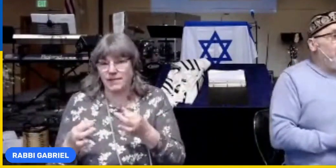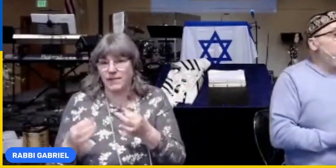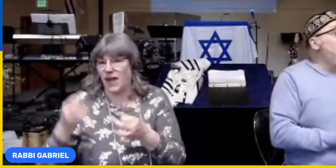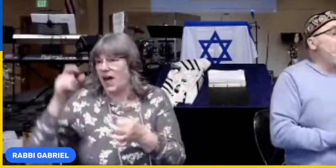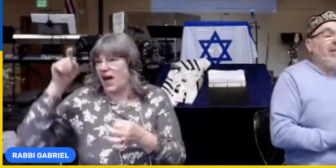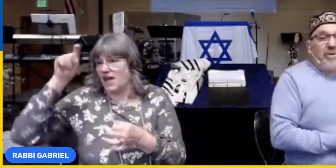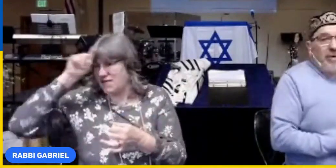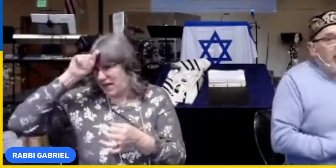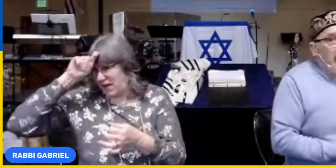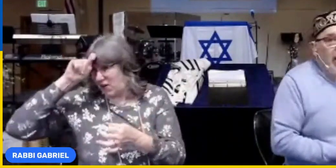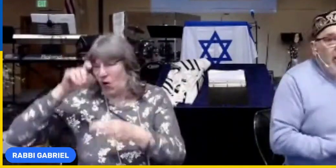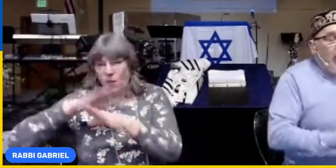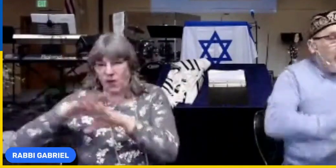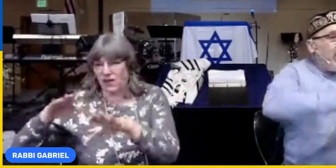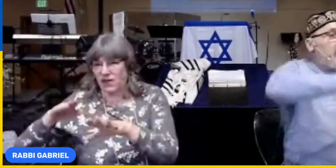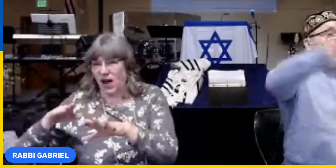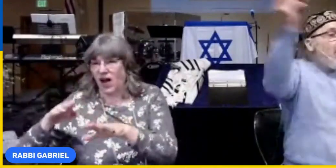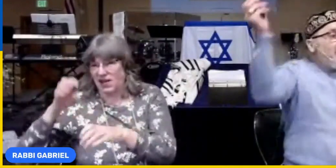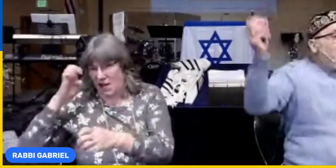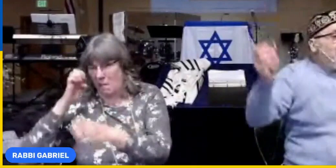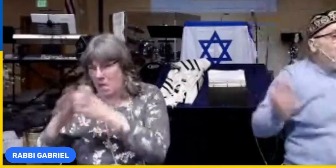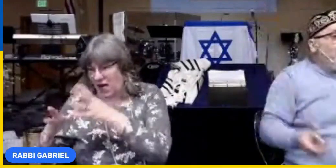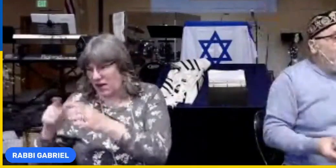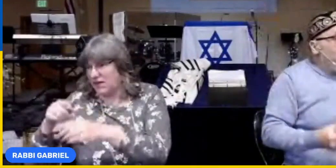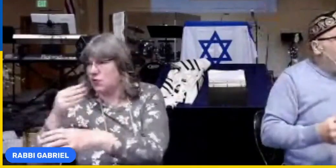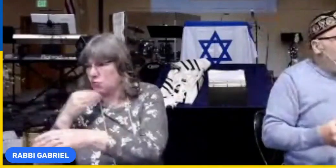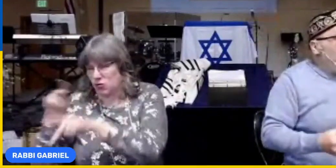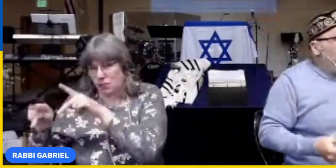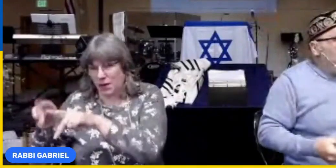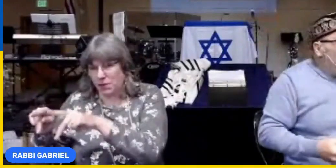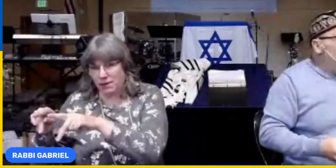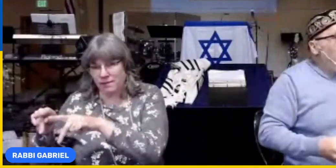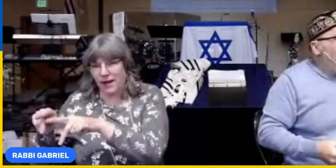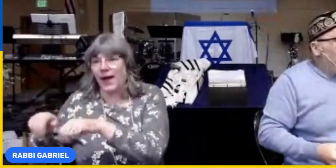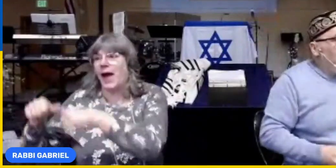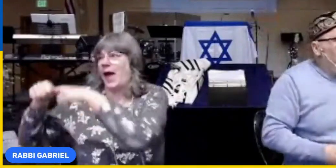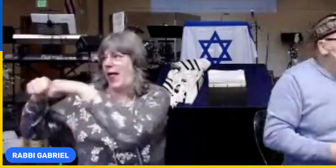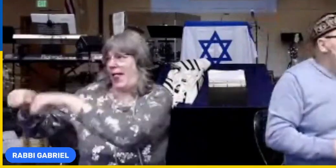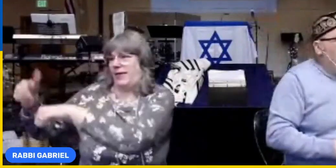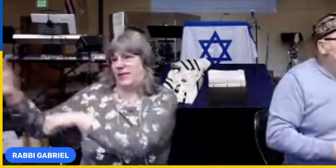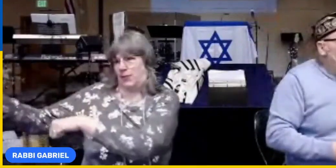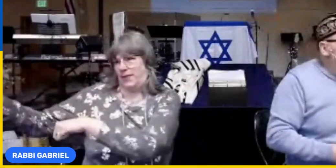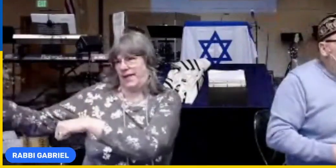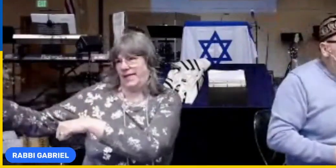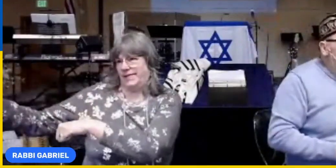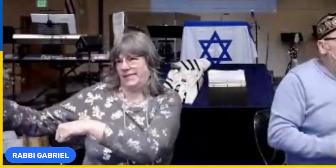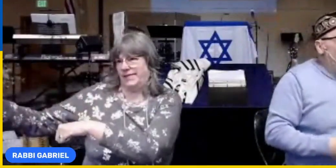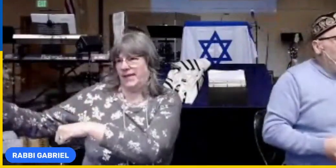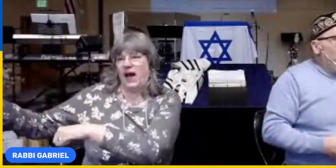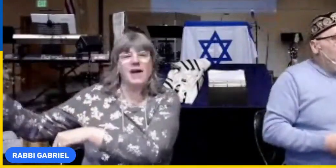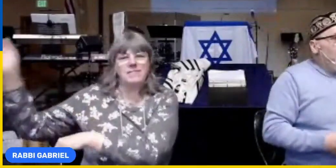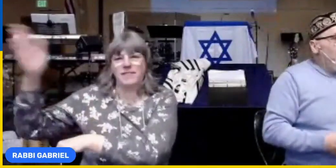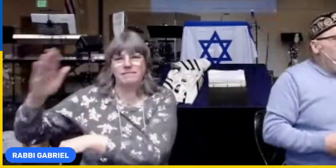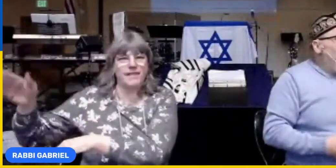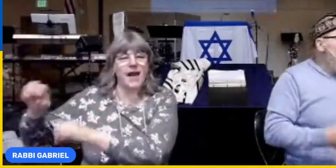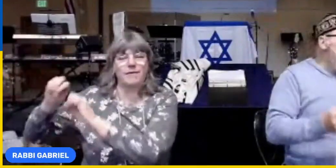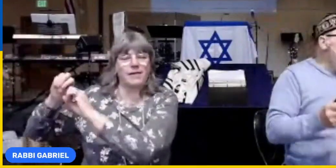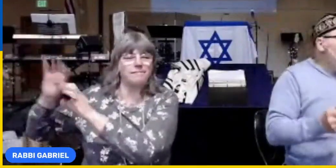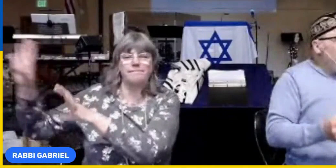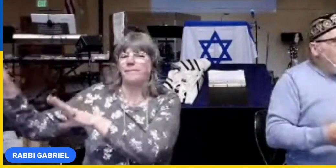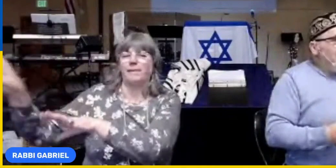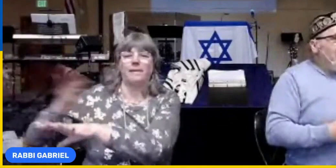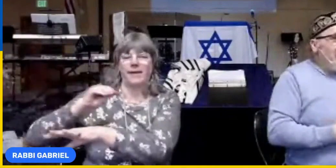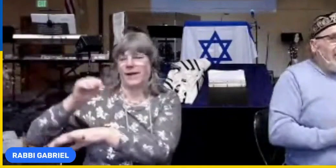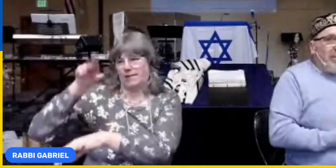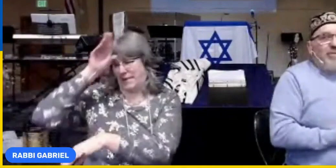comfortable. They would have never realized, obeyed the promise of Jacob, don't stay here, of Joseph, don't stay here. Say,